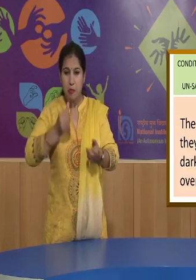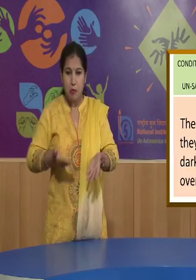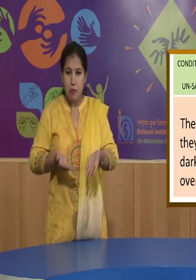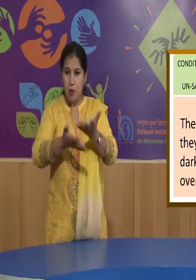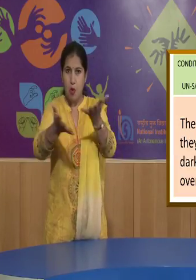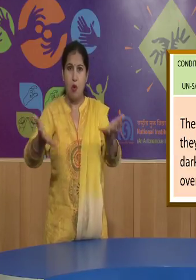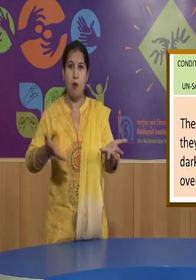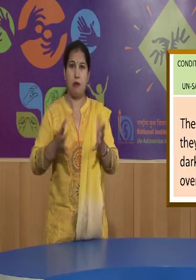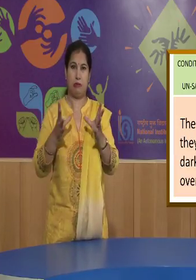and damp.